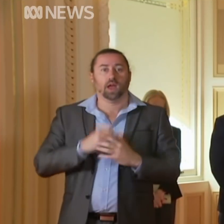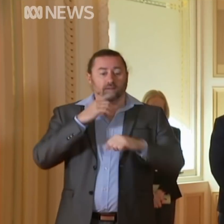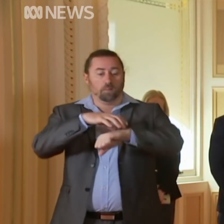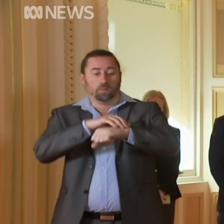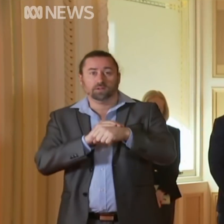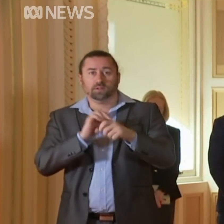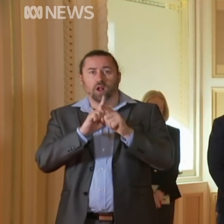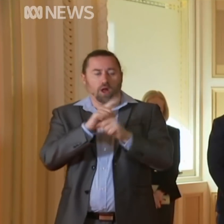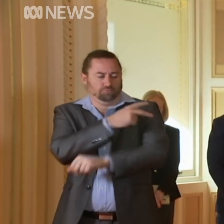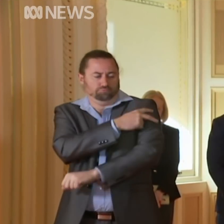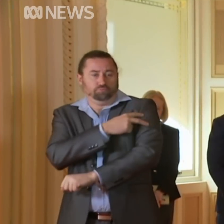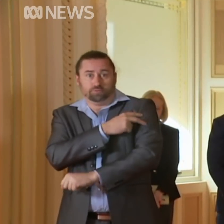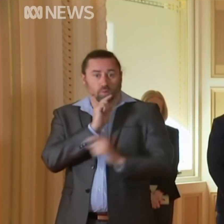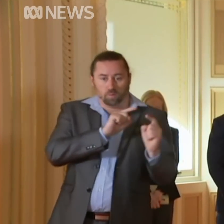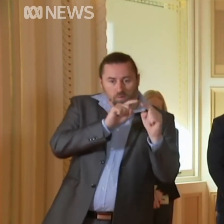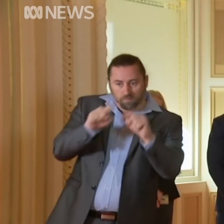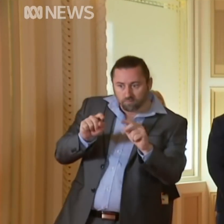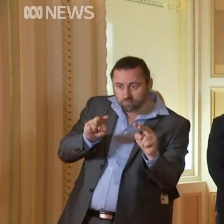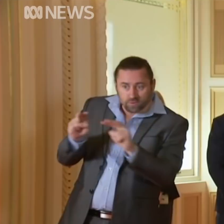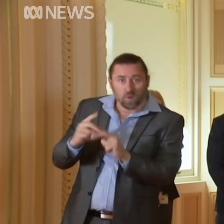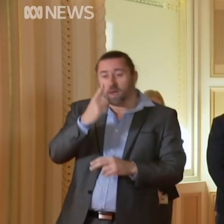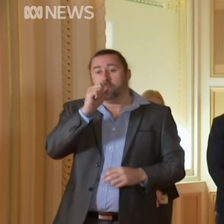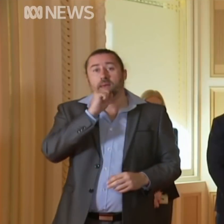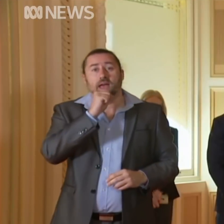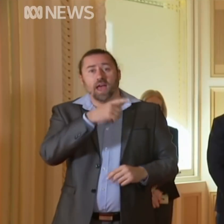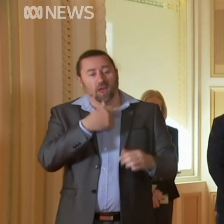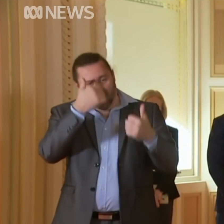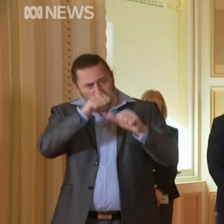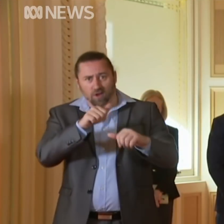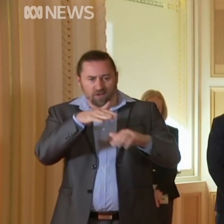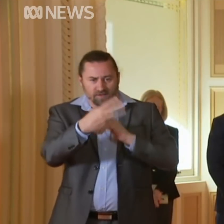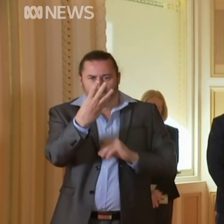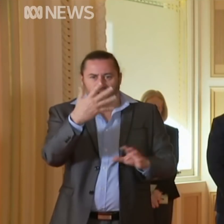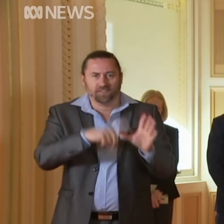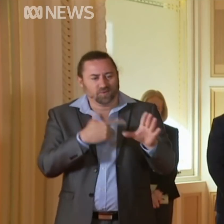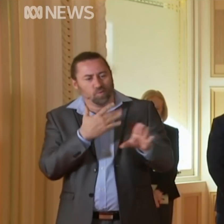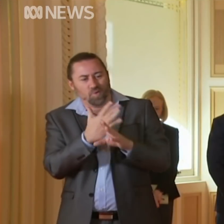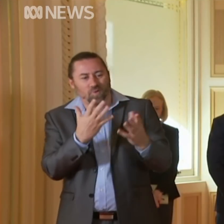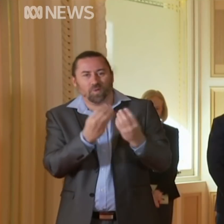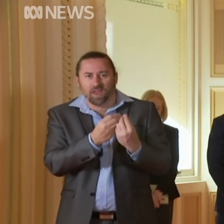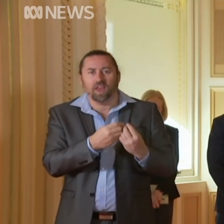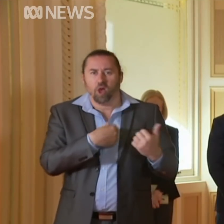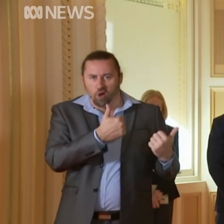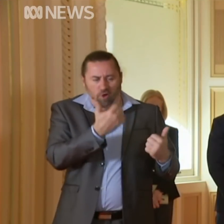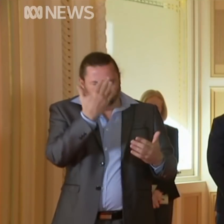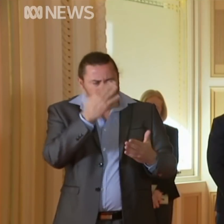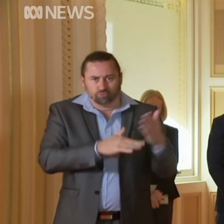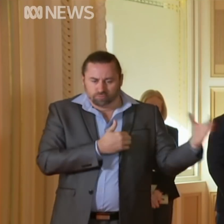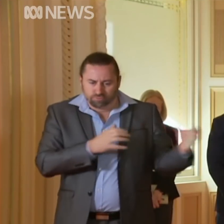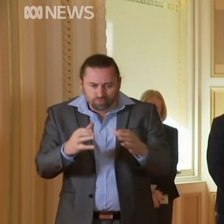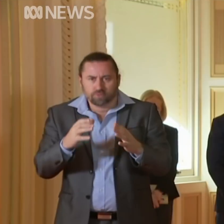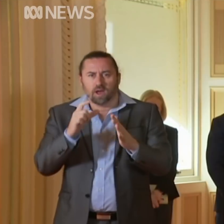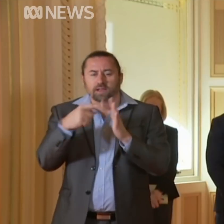and others will come in as well. A man I've worked with for over 35 years, and so we're well placed there. The Department of